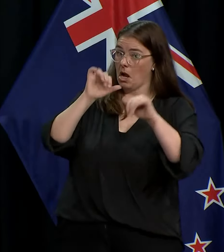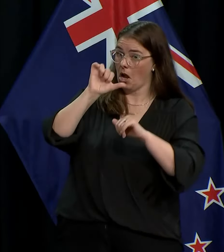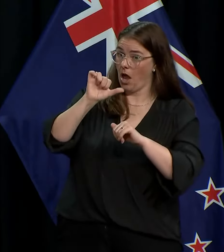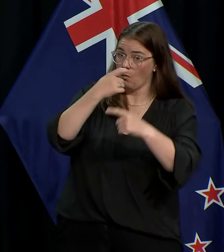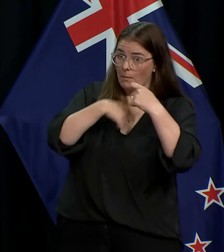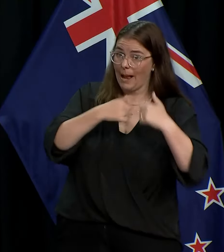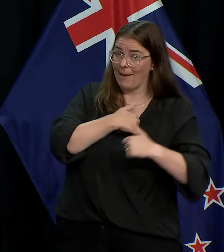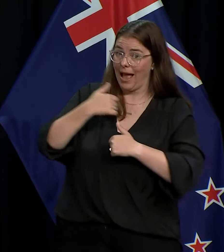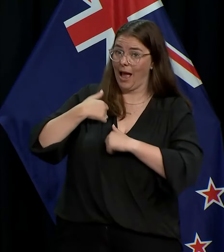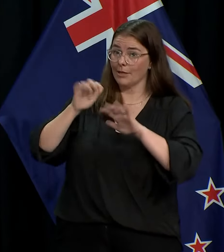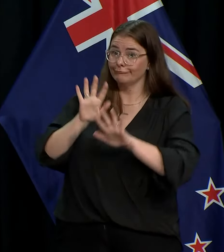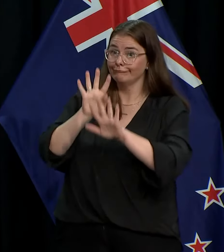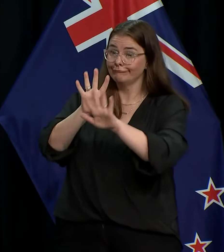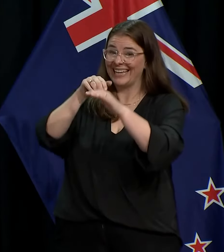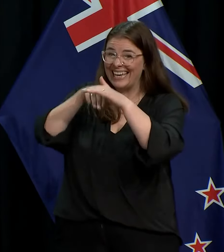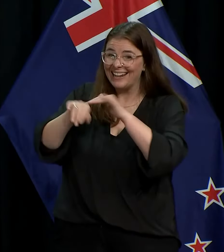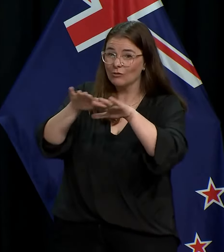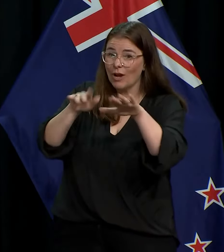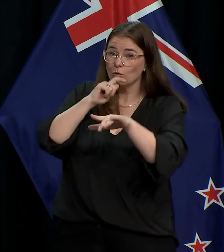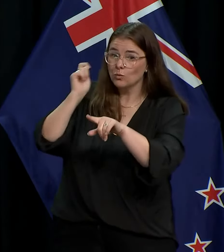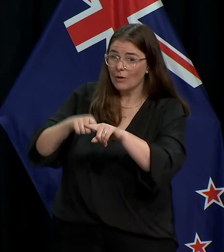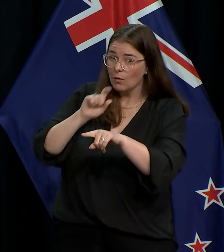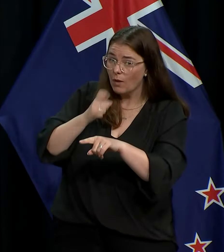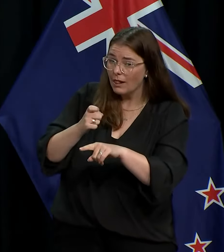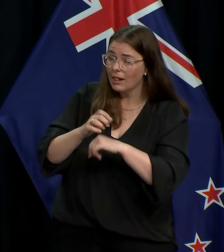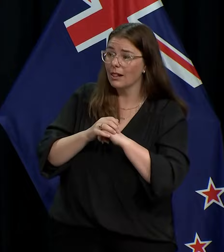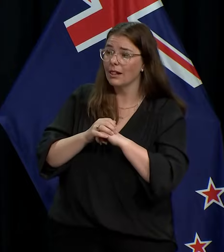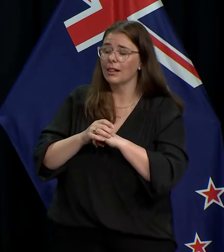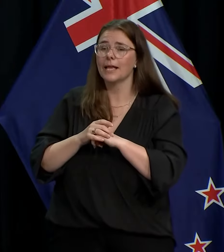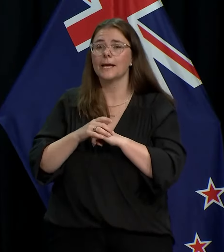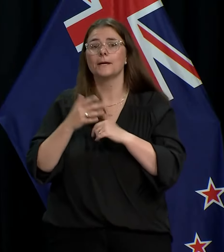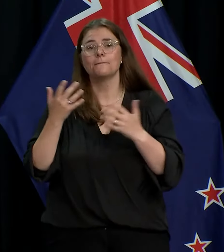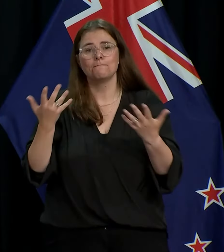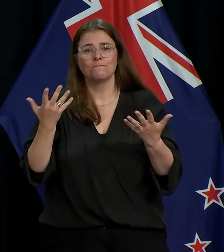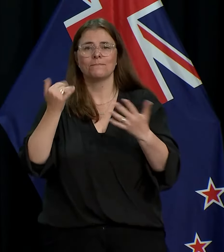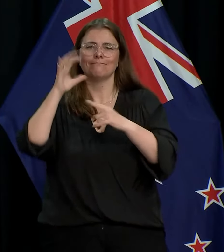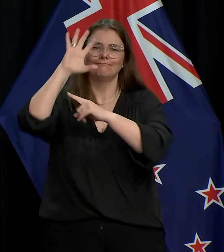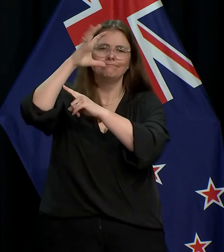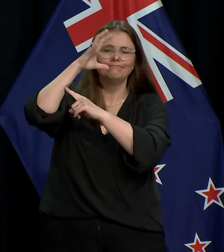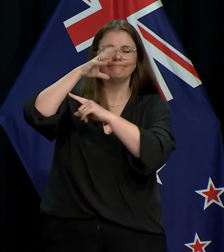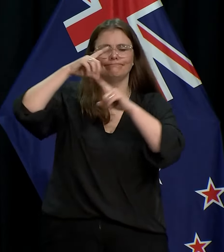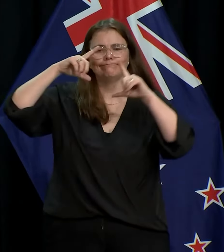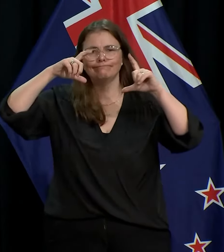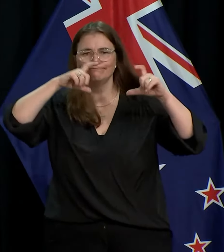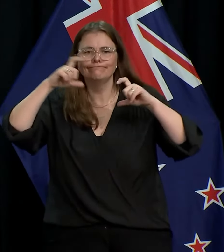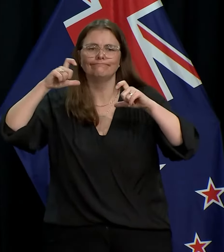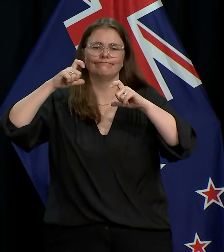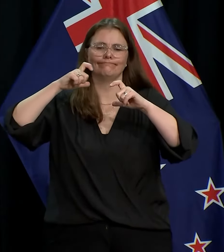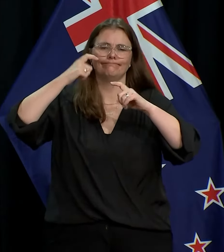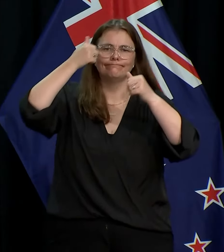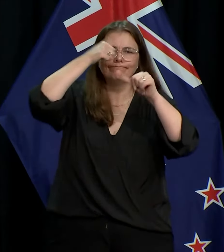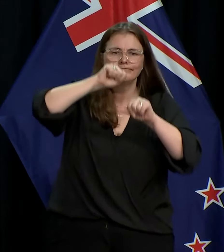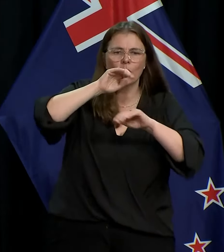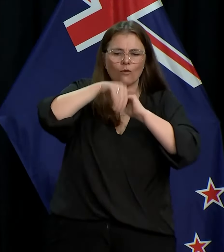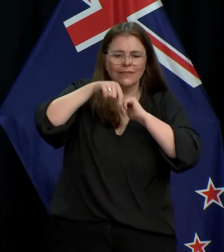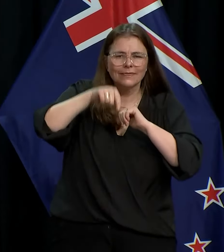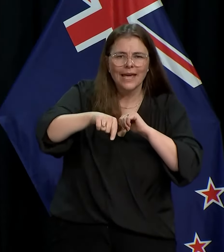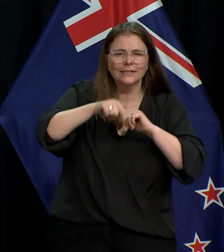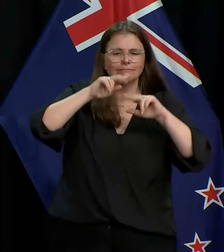look, the imagery in particular, and the satellite imagery and the intelligence that's drawn from